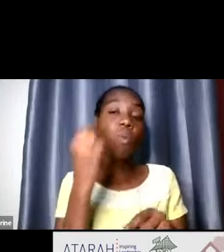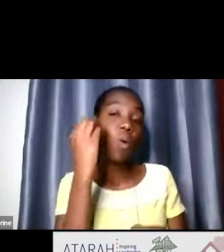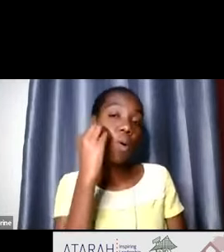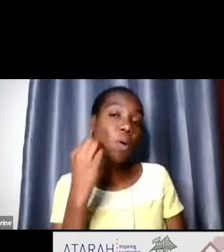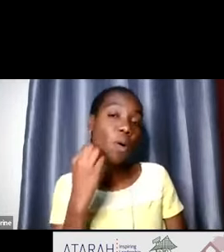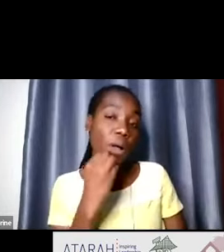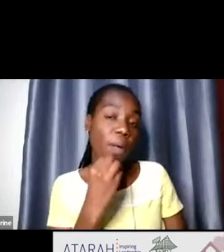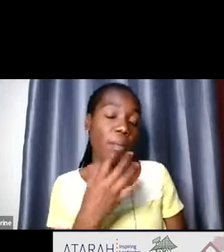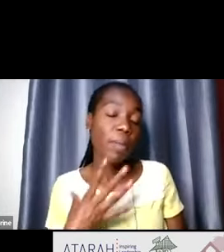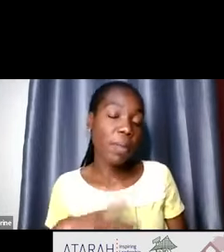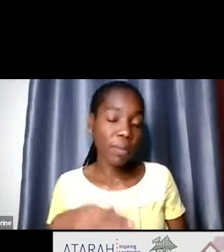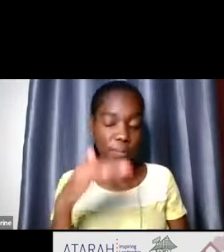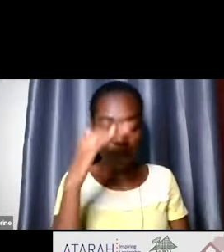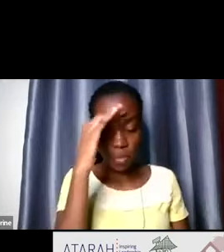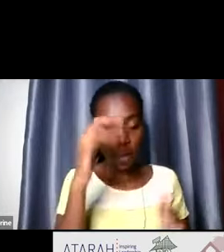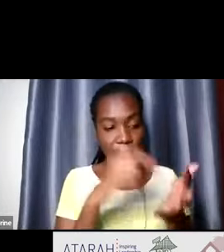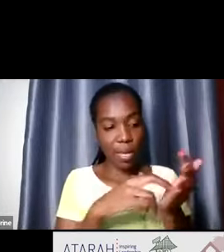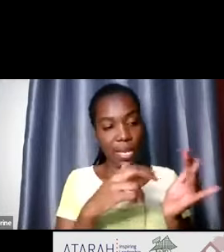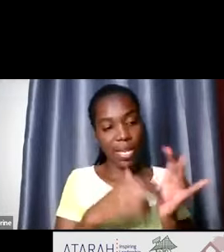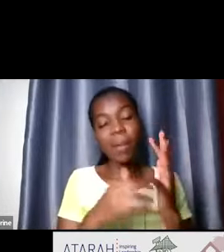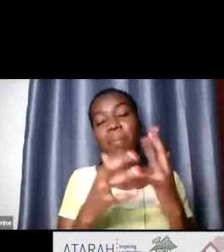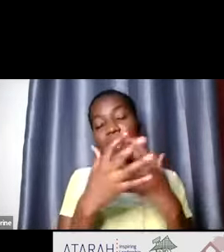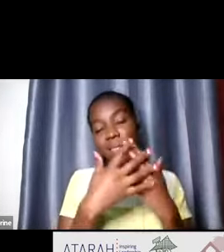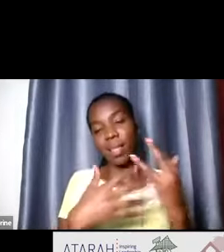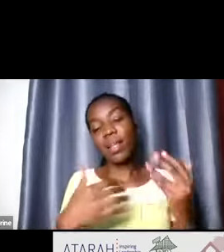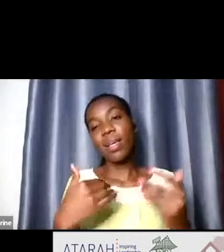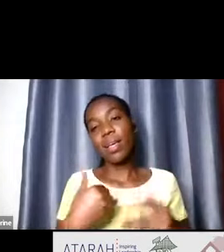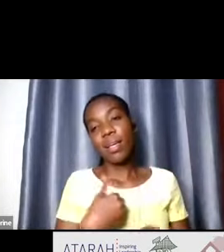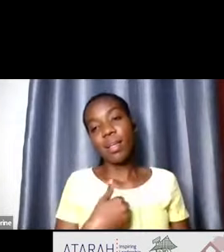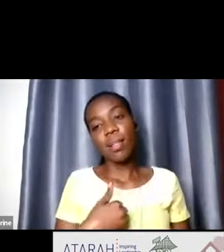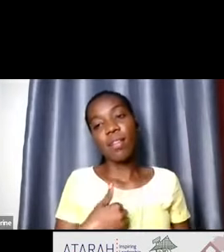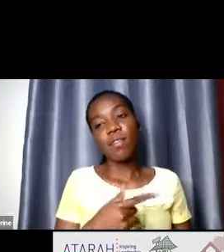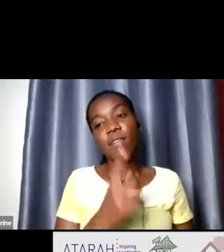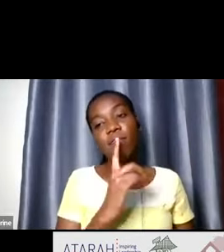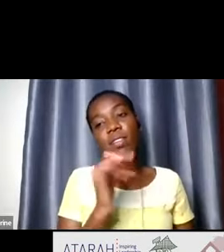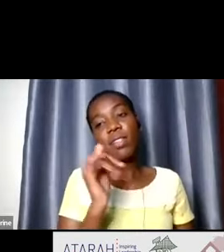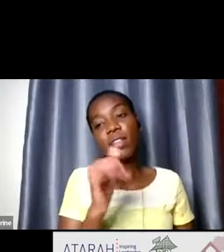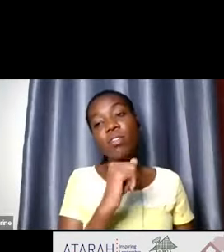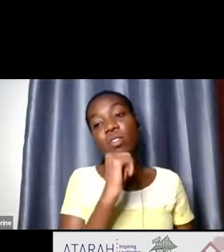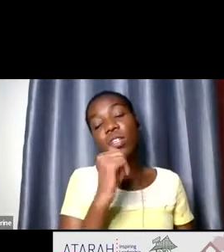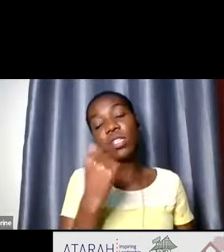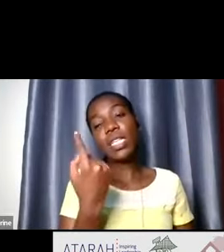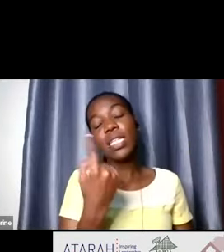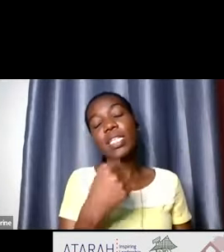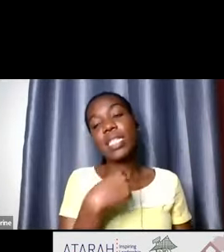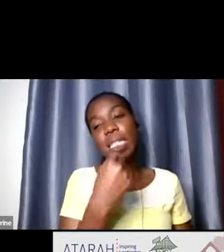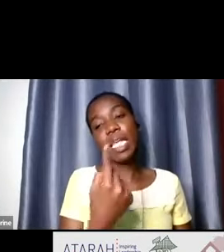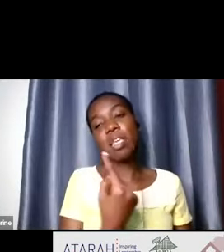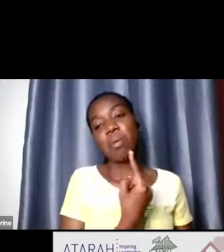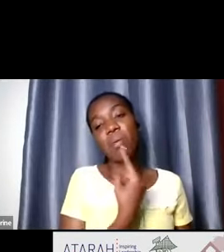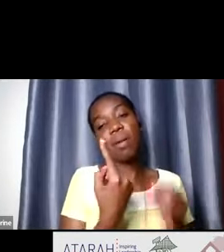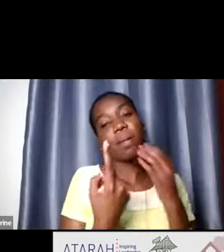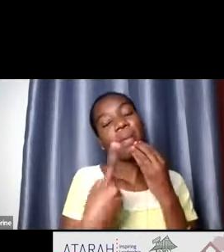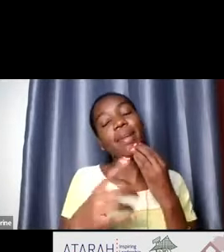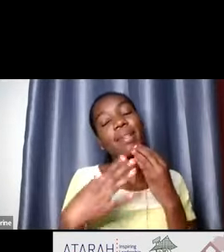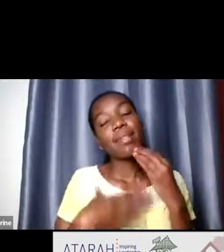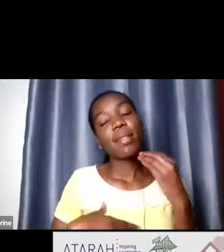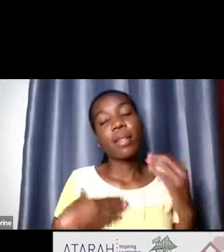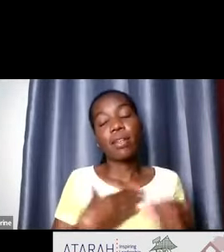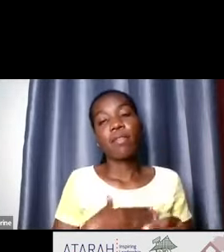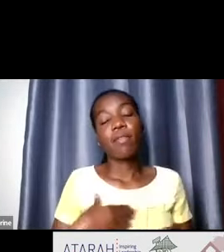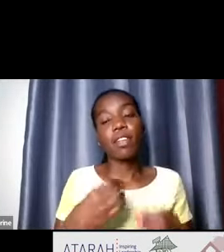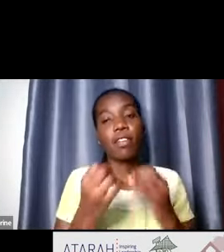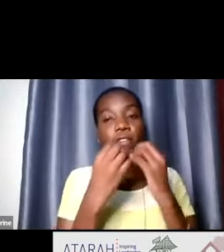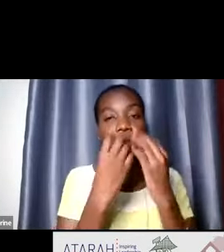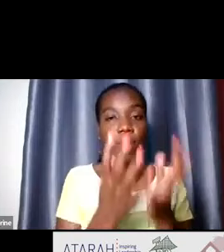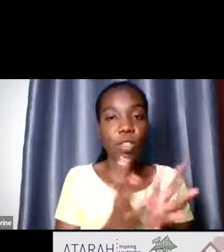it's in your blood. I mean, and this is not just saying, this is scientific information. So what that means